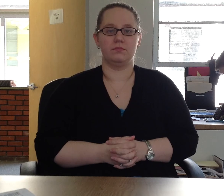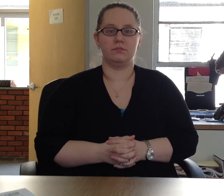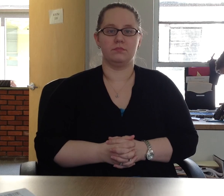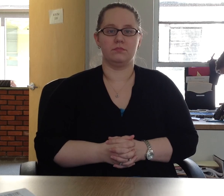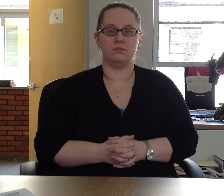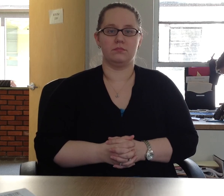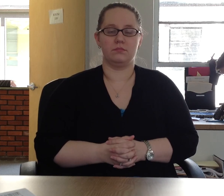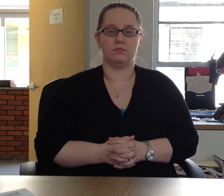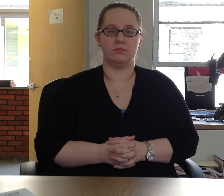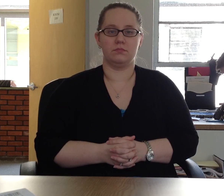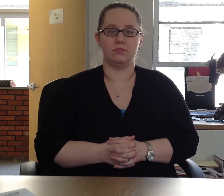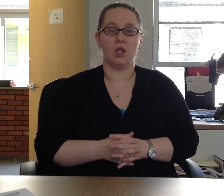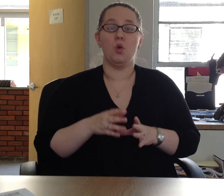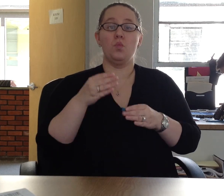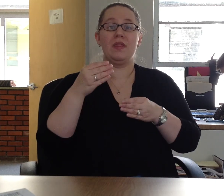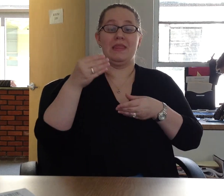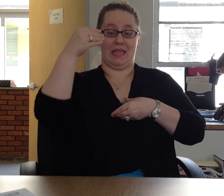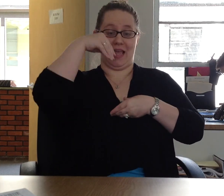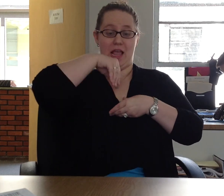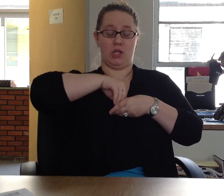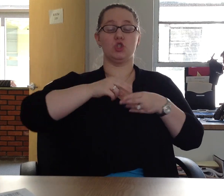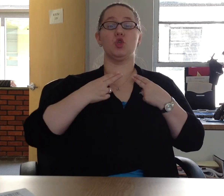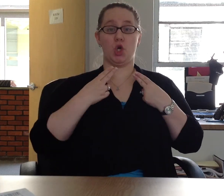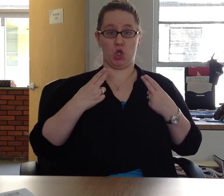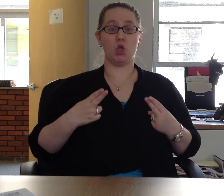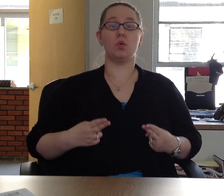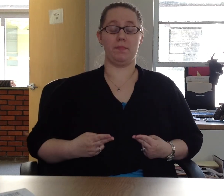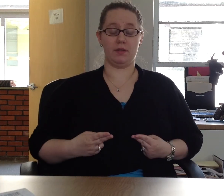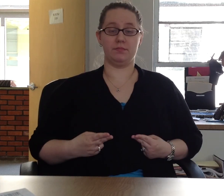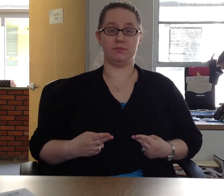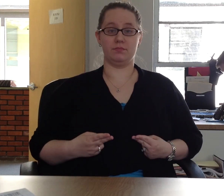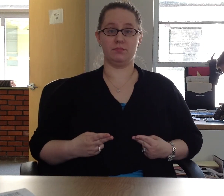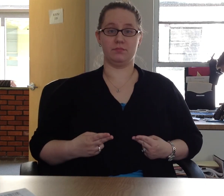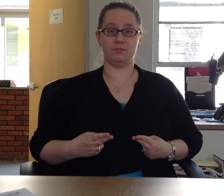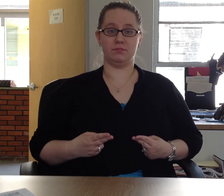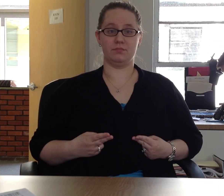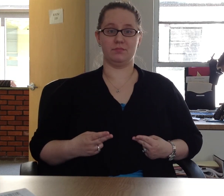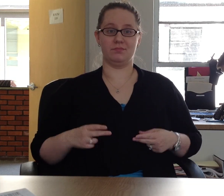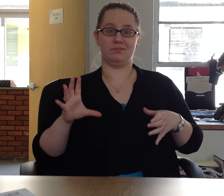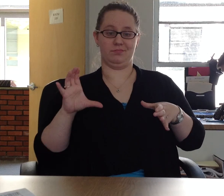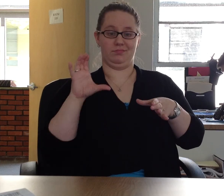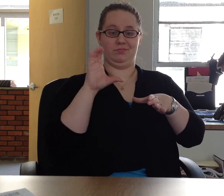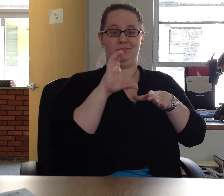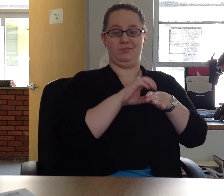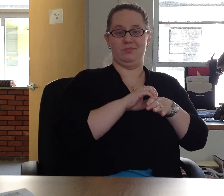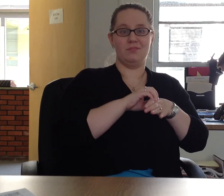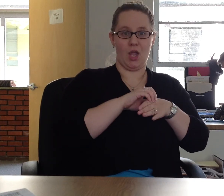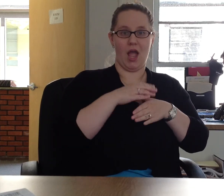Once they enter the human body, they invade our cells and start multiplying.